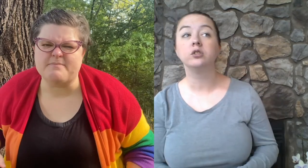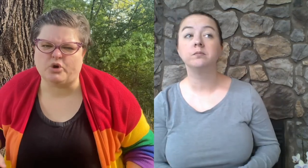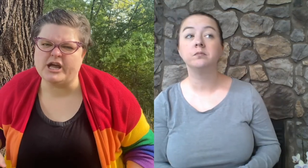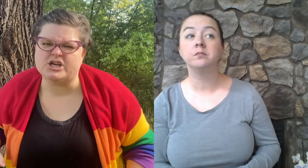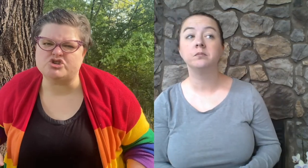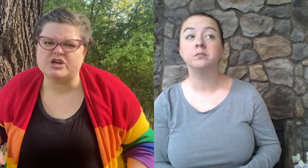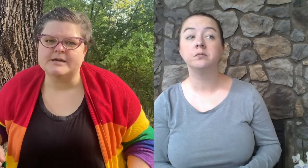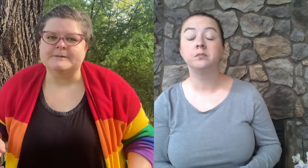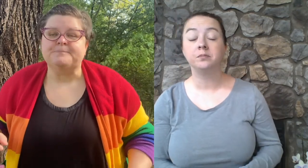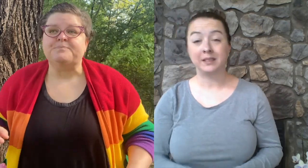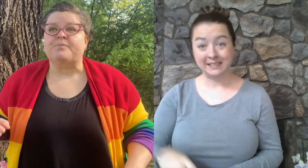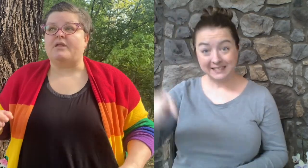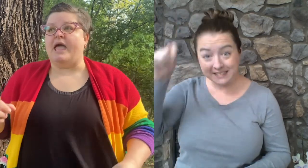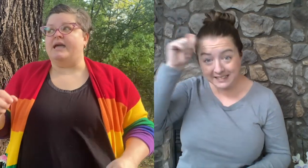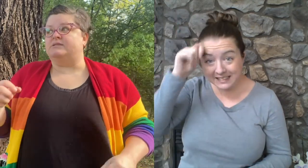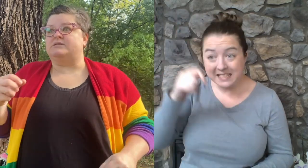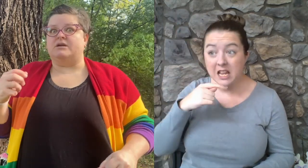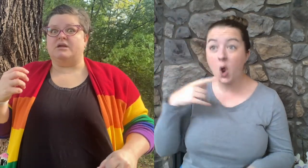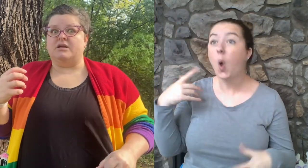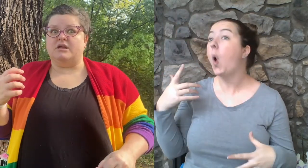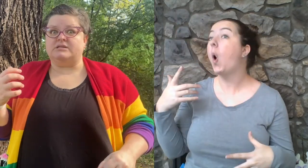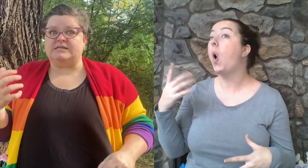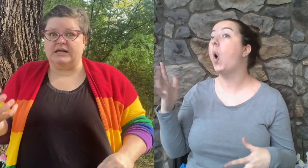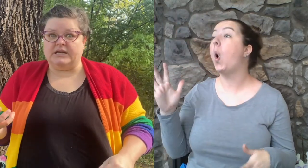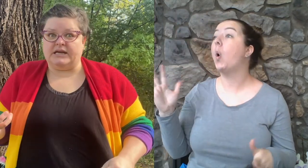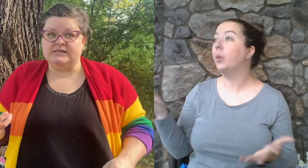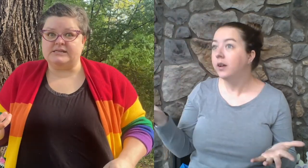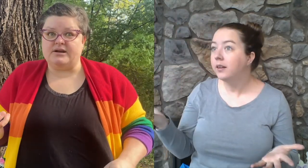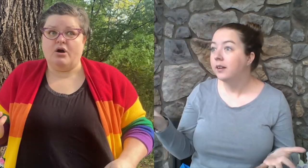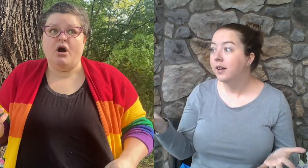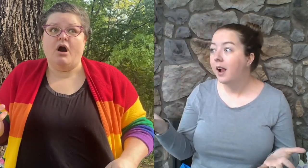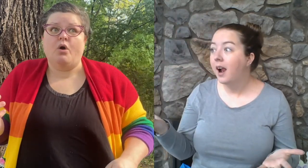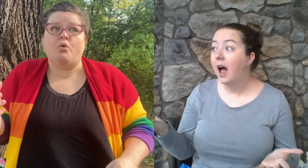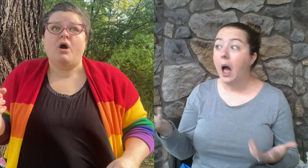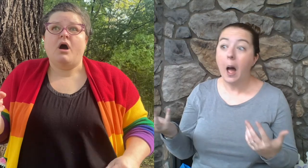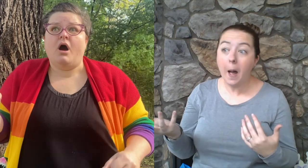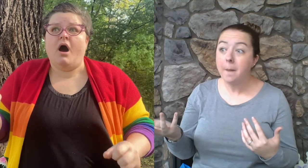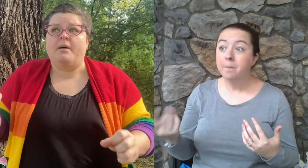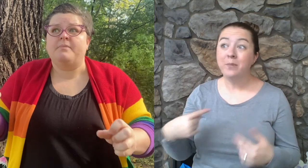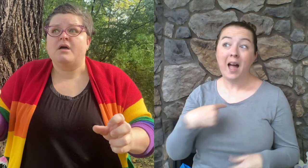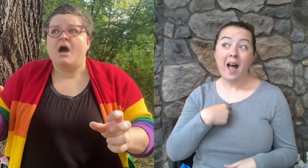my bridge? And Tilly said, oh,